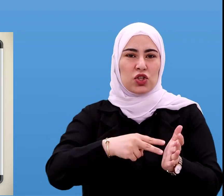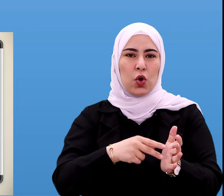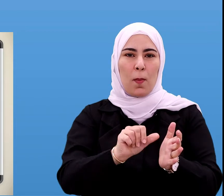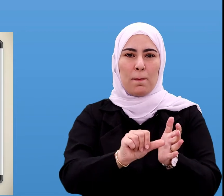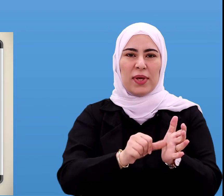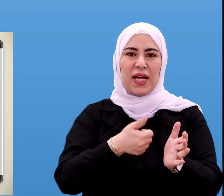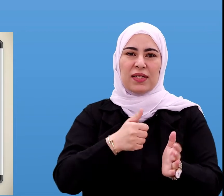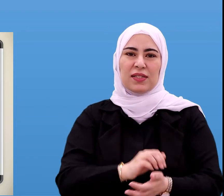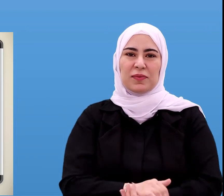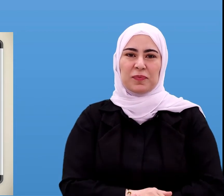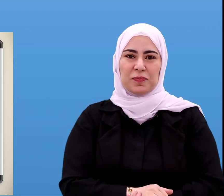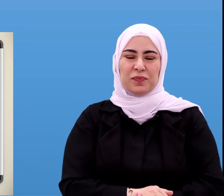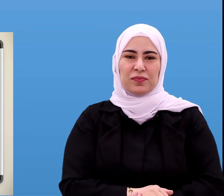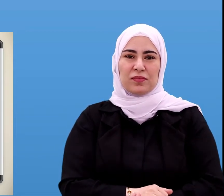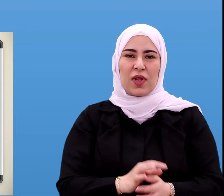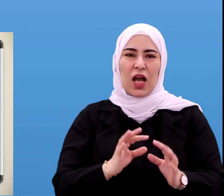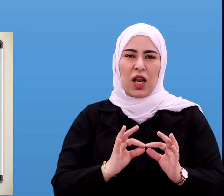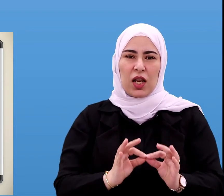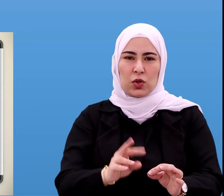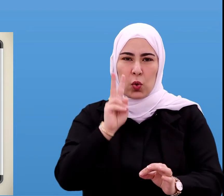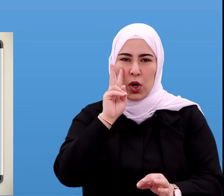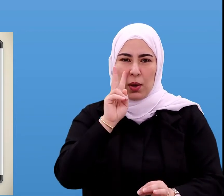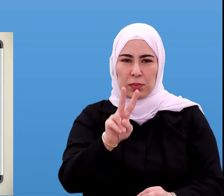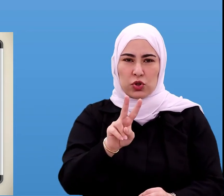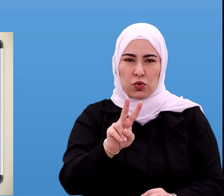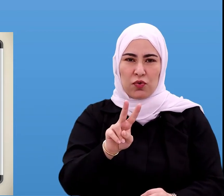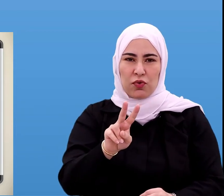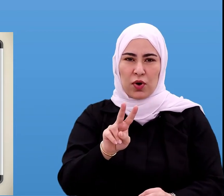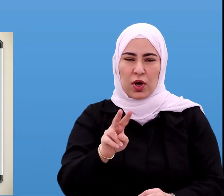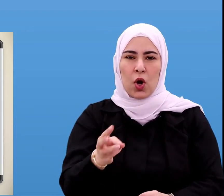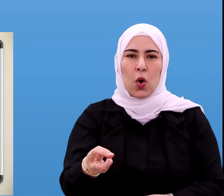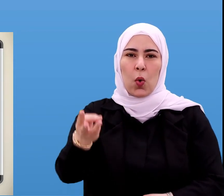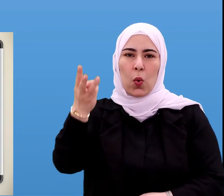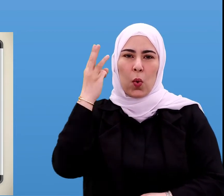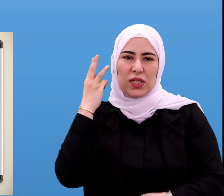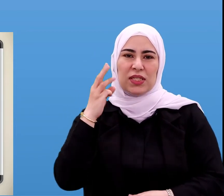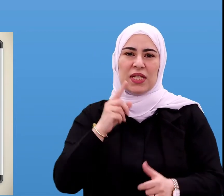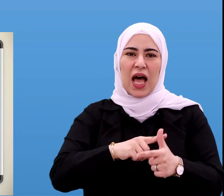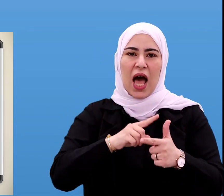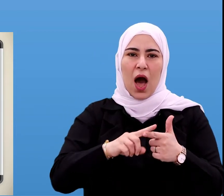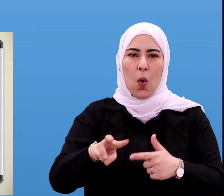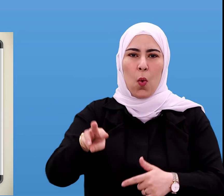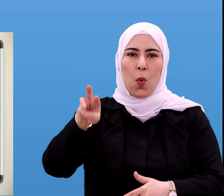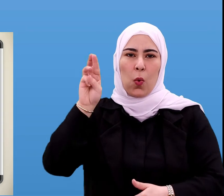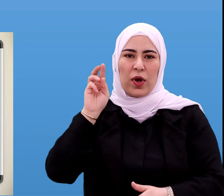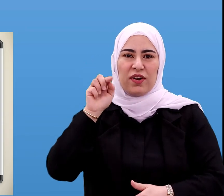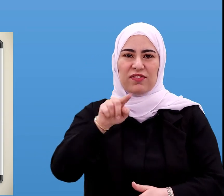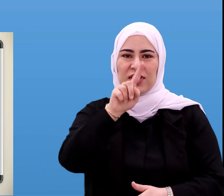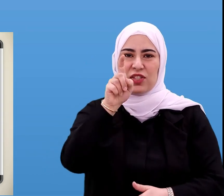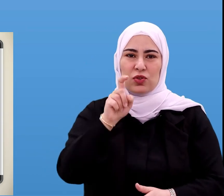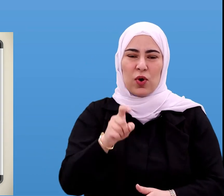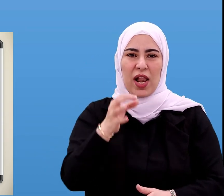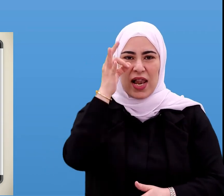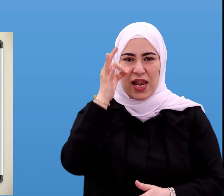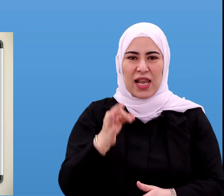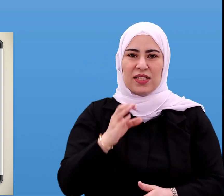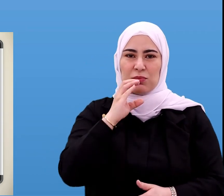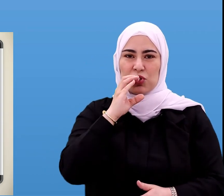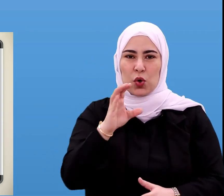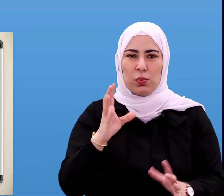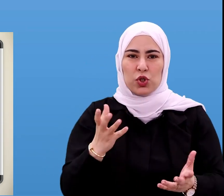okay? Usually when I use were or was in the question form, it's for the yes or